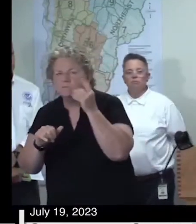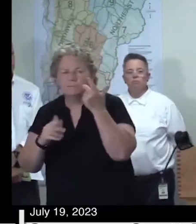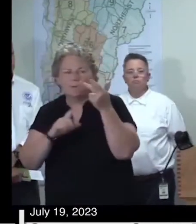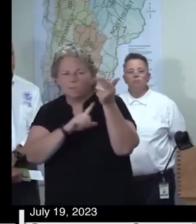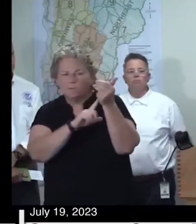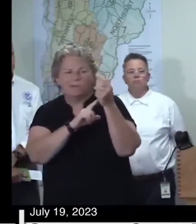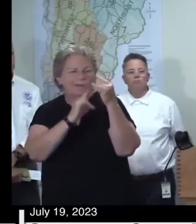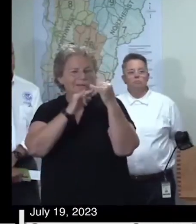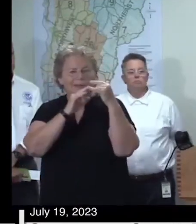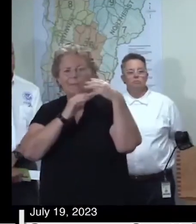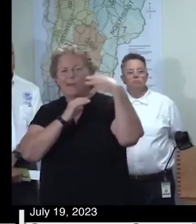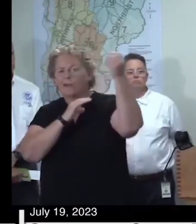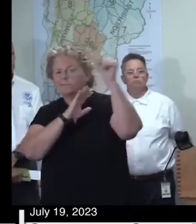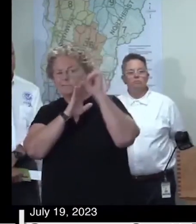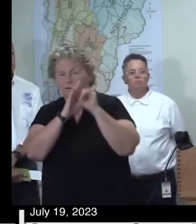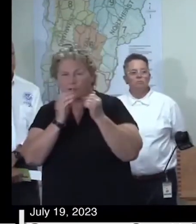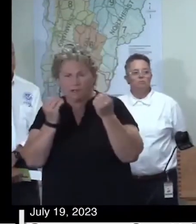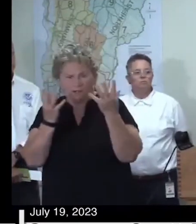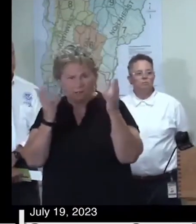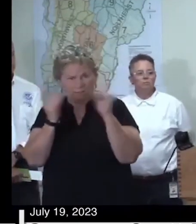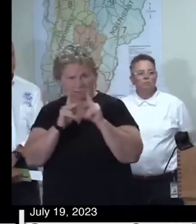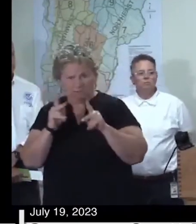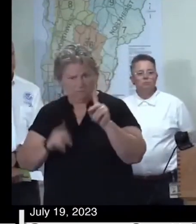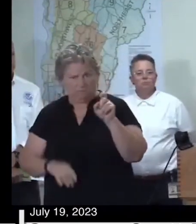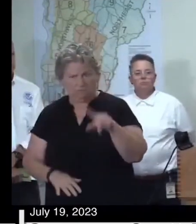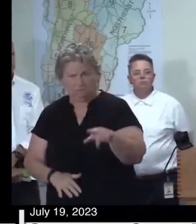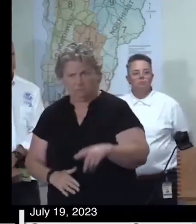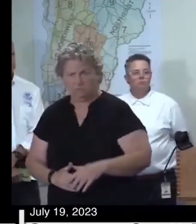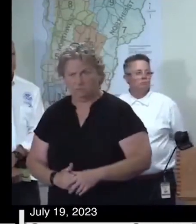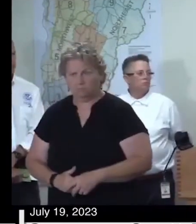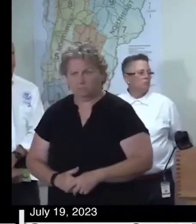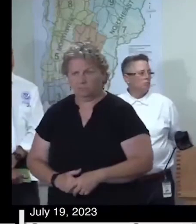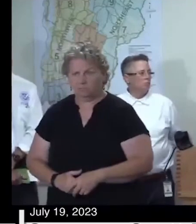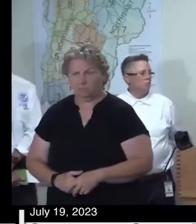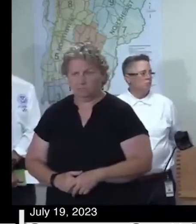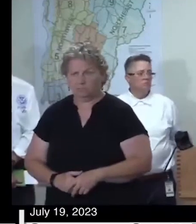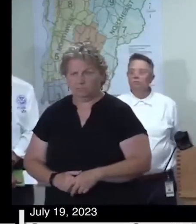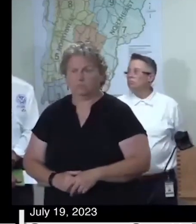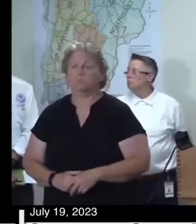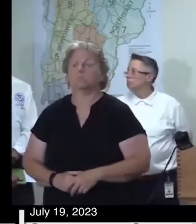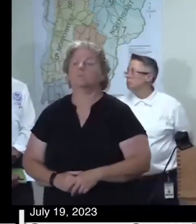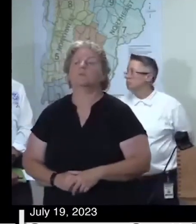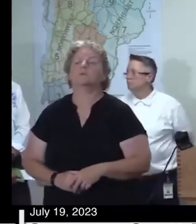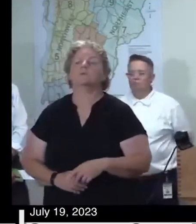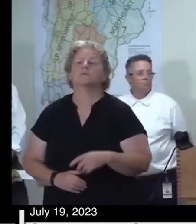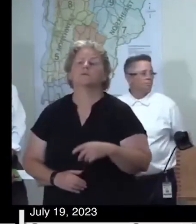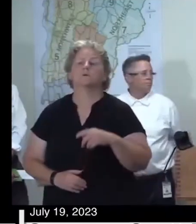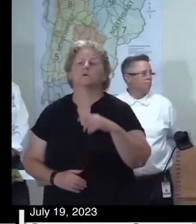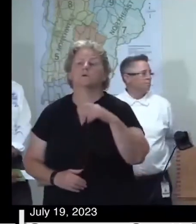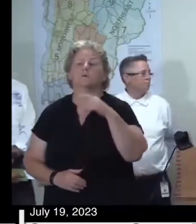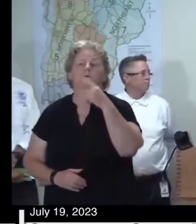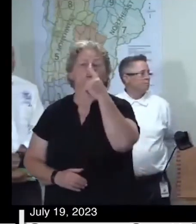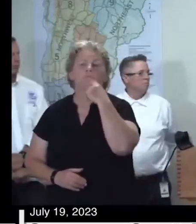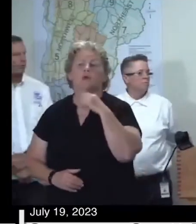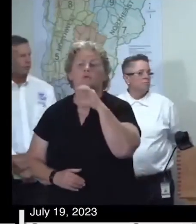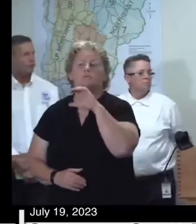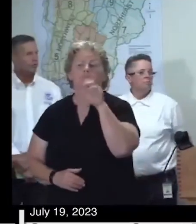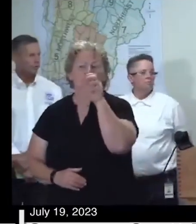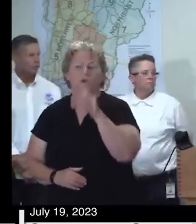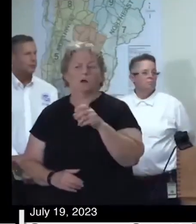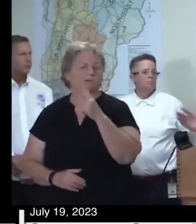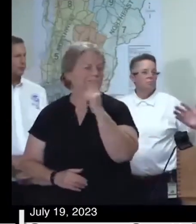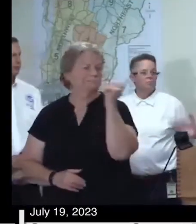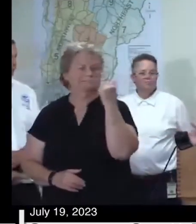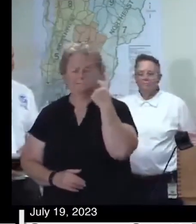some of the Red Cross sites. I don't know if we anyone here 62, has them. Sir? Yeah. 62 is this